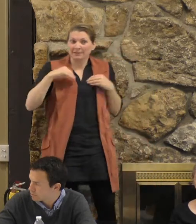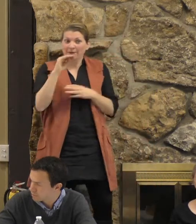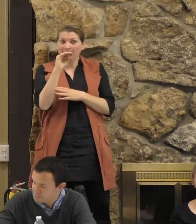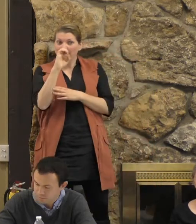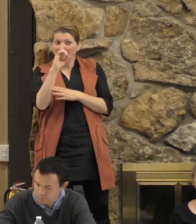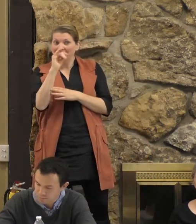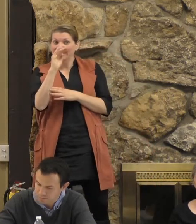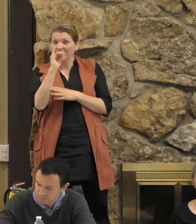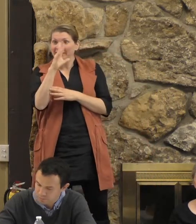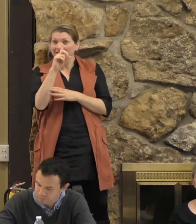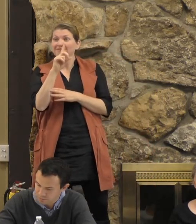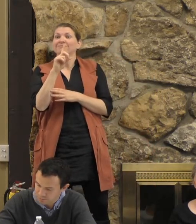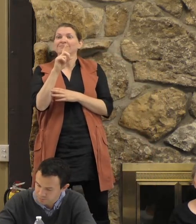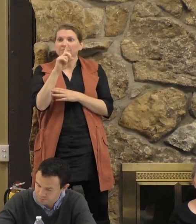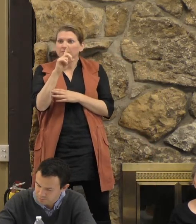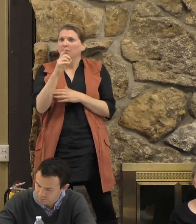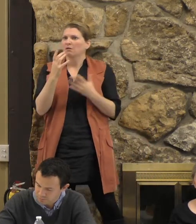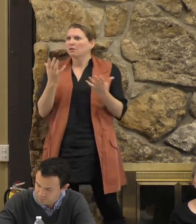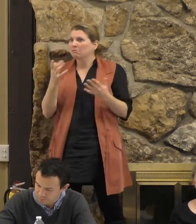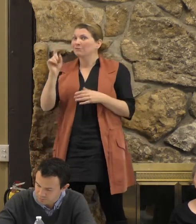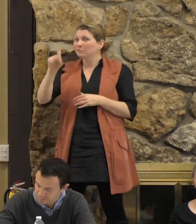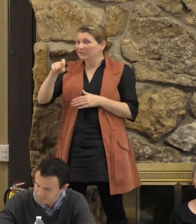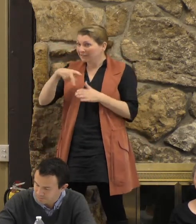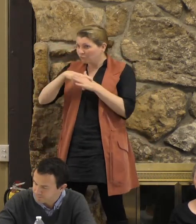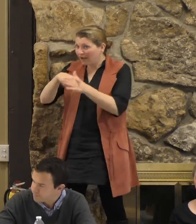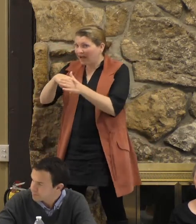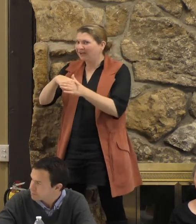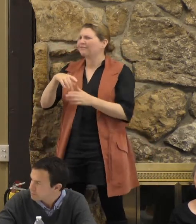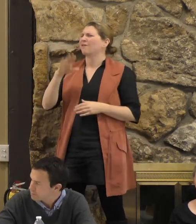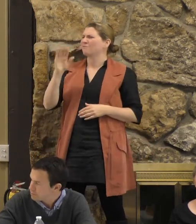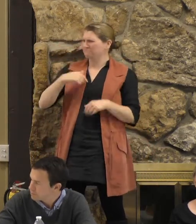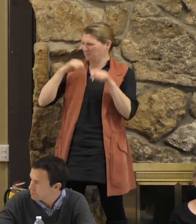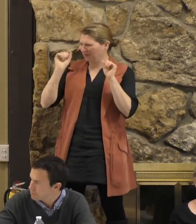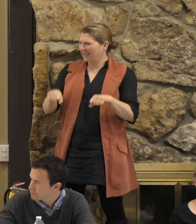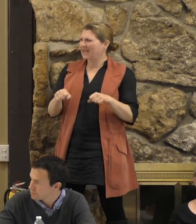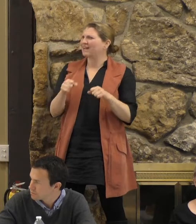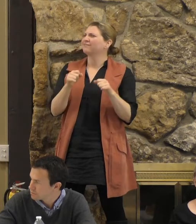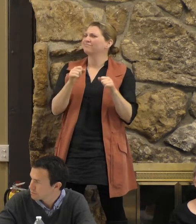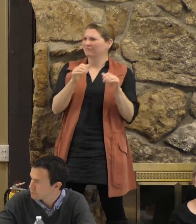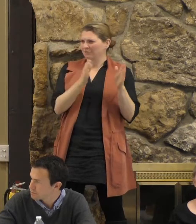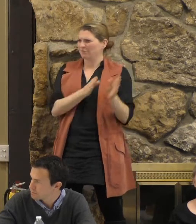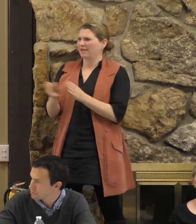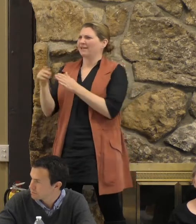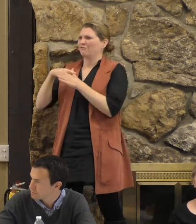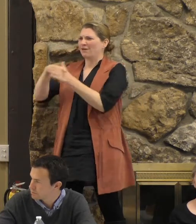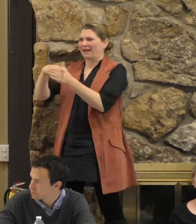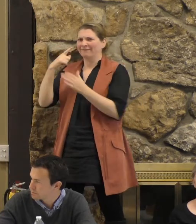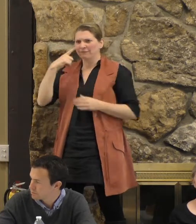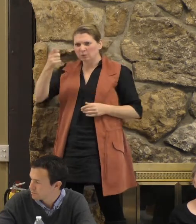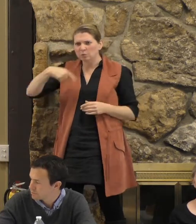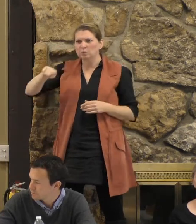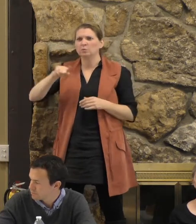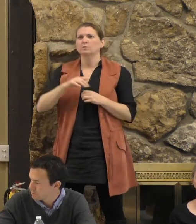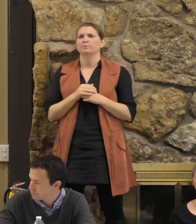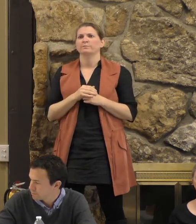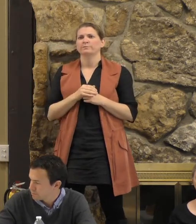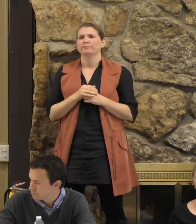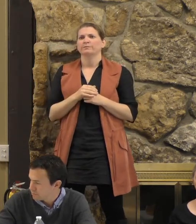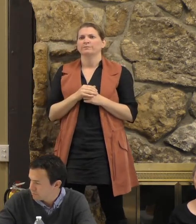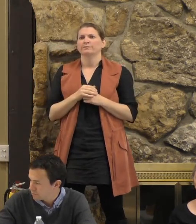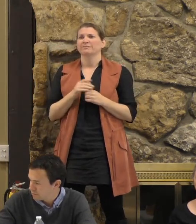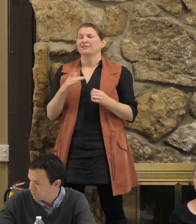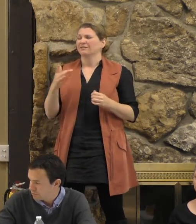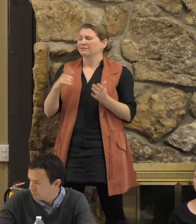a medical or therapy appointment. We can help you cope with and learn about any illnesses that you've